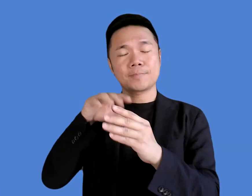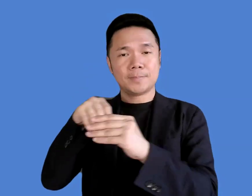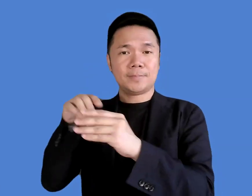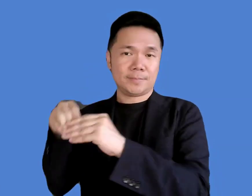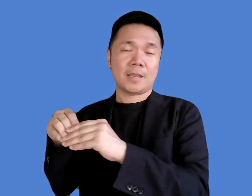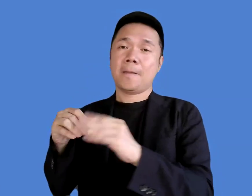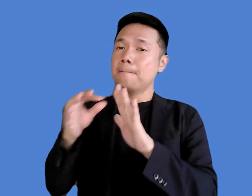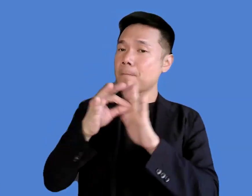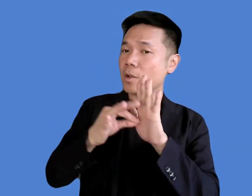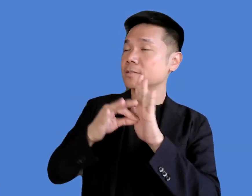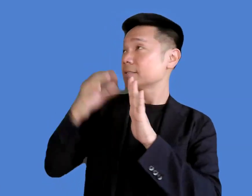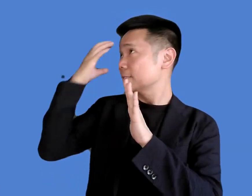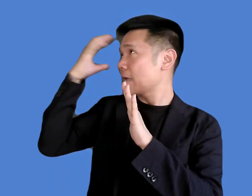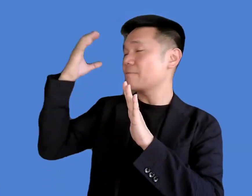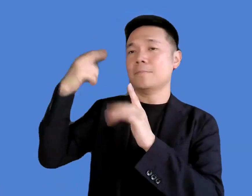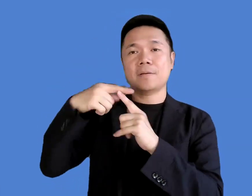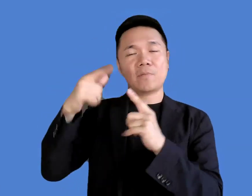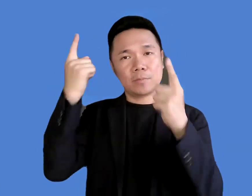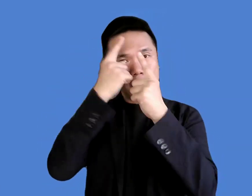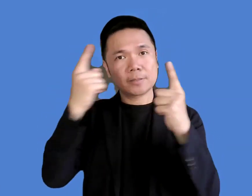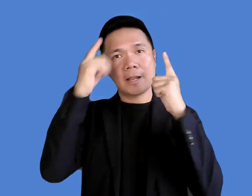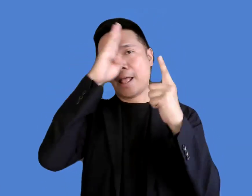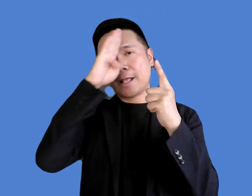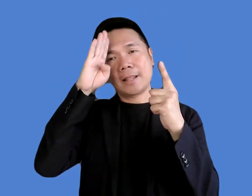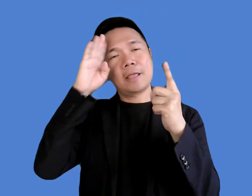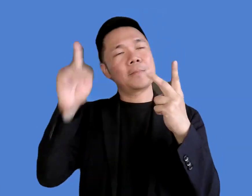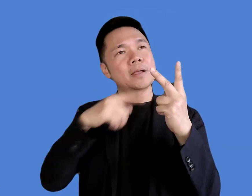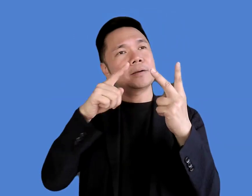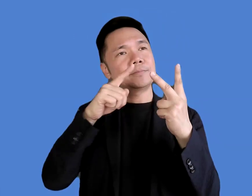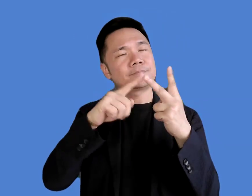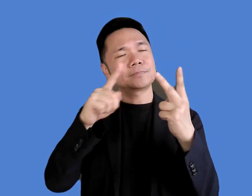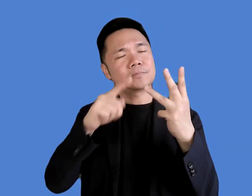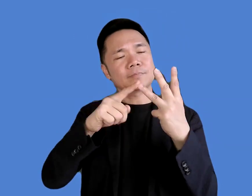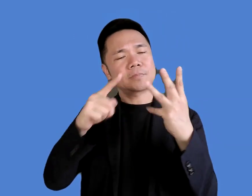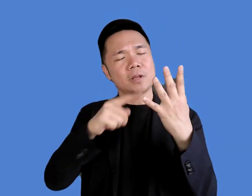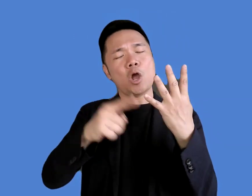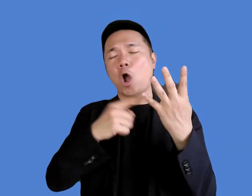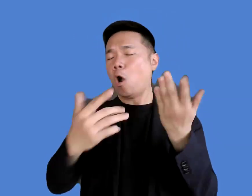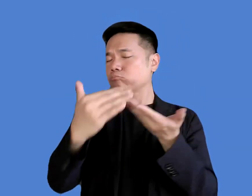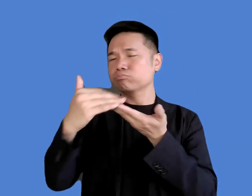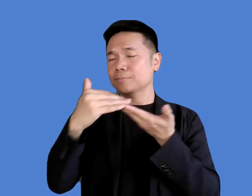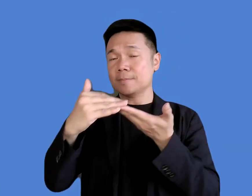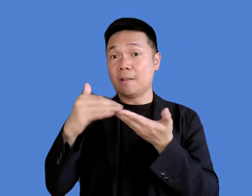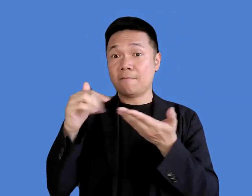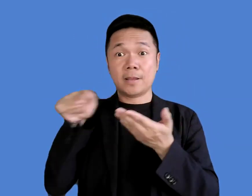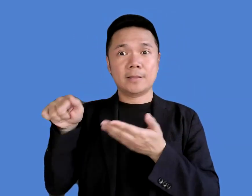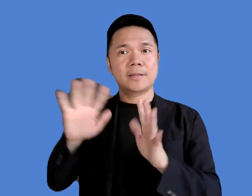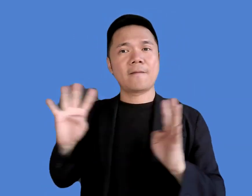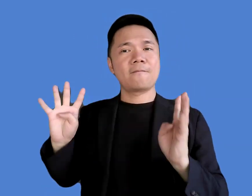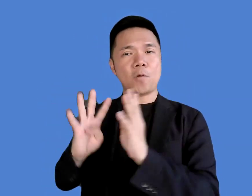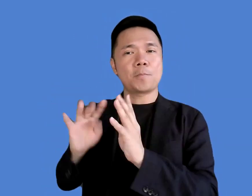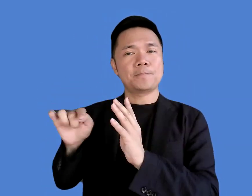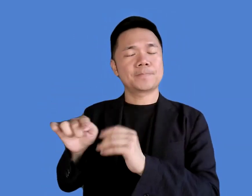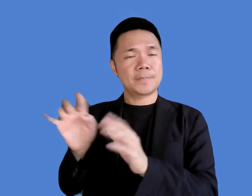of policymakers, of academia, of support organizations together. So in this WEPS forum, we revisited